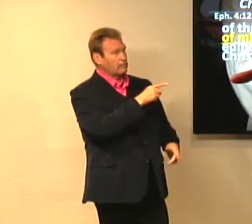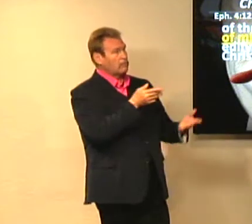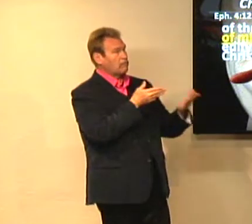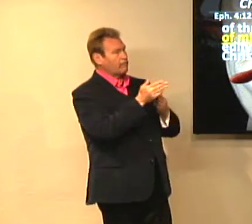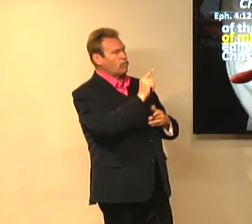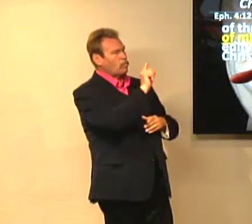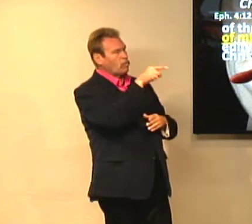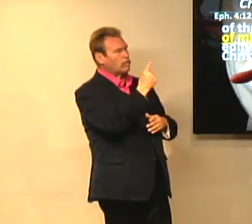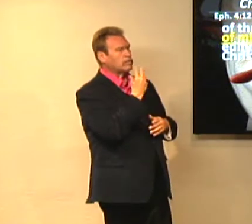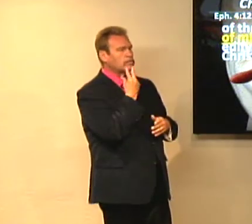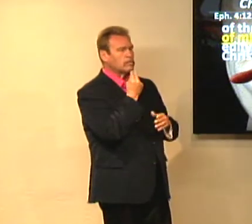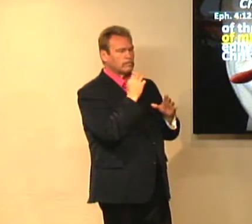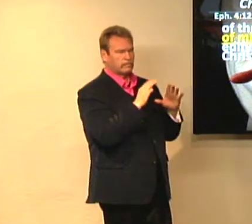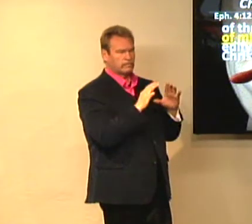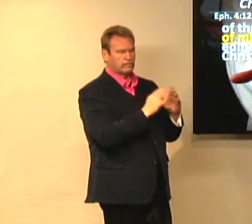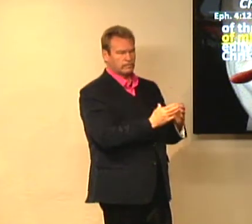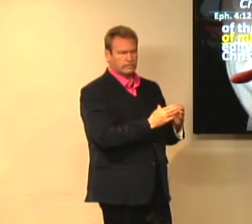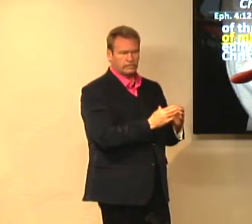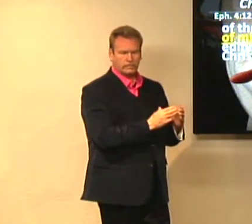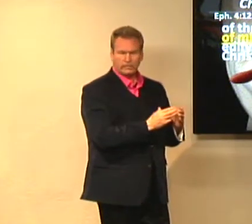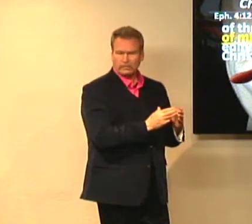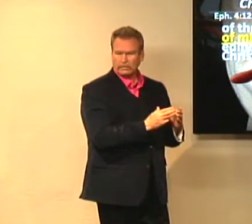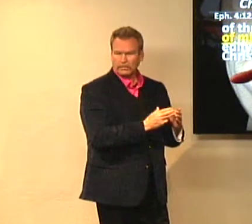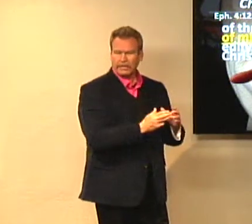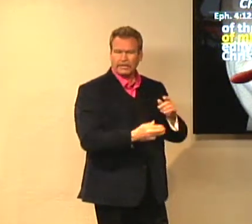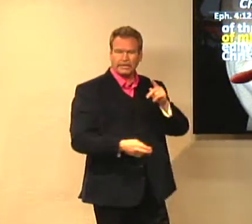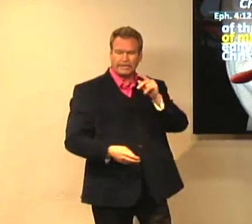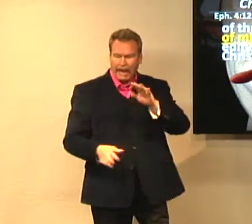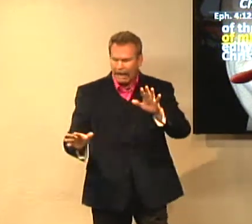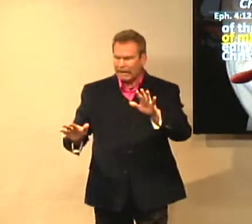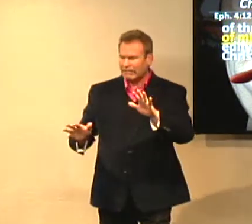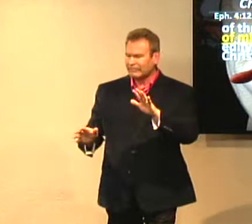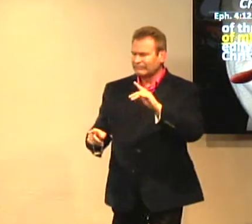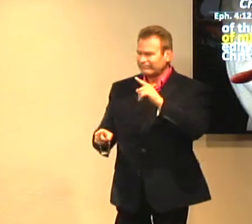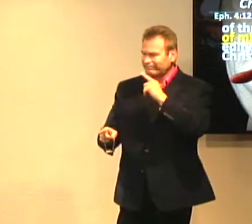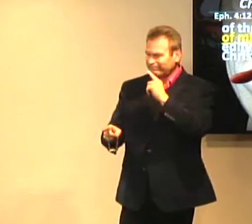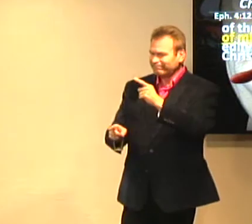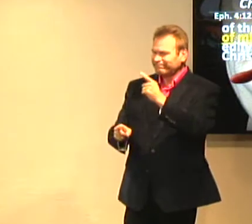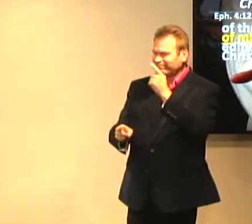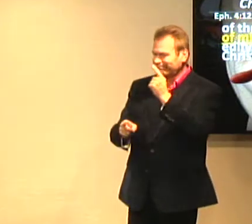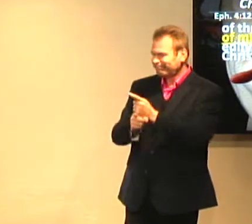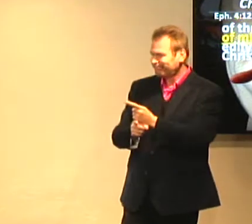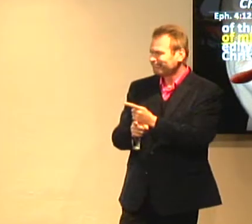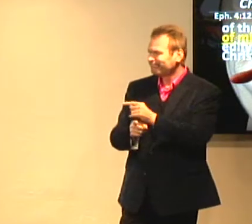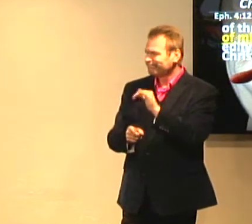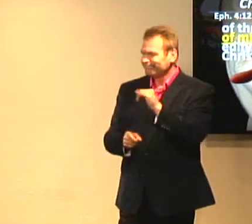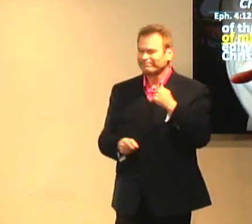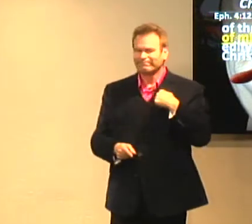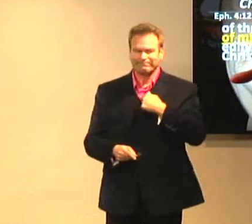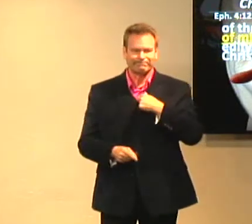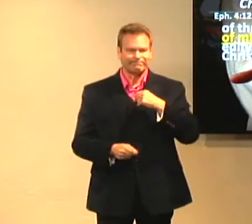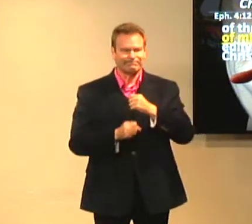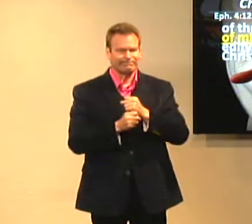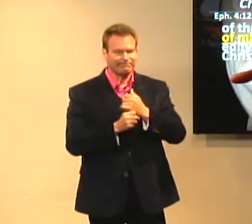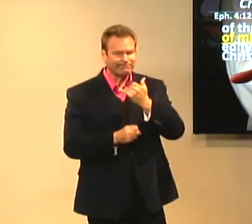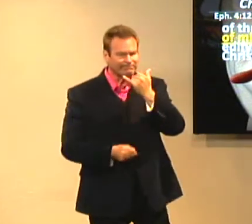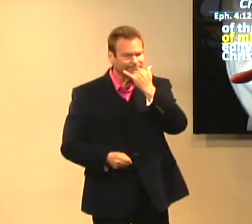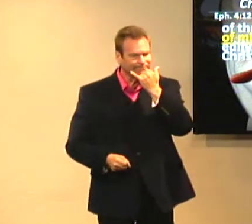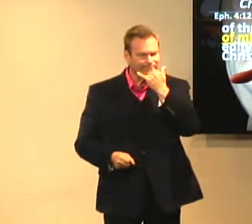us. They only serve the one group, the Jewish group, the Hebrews. And they noticed that, yes,